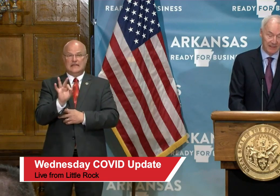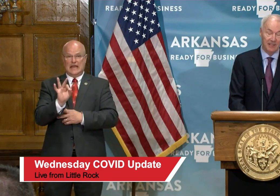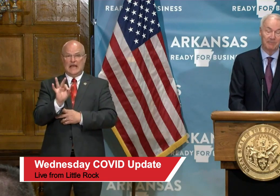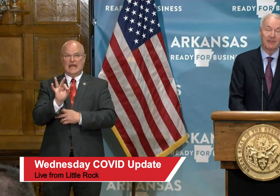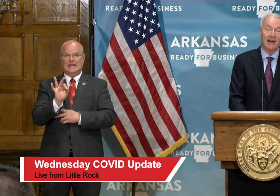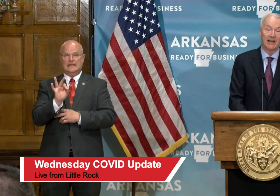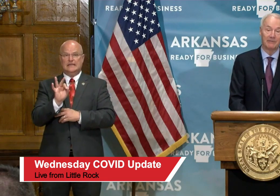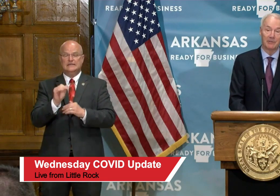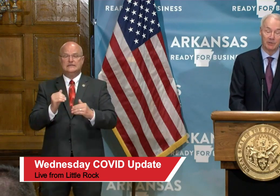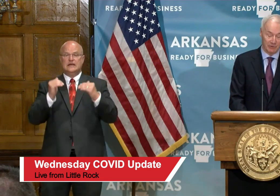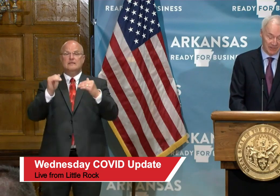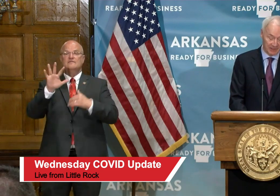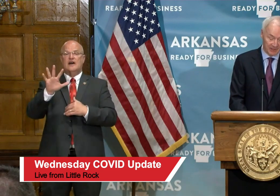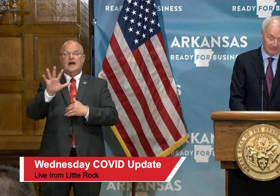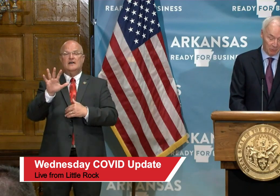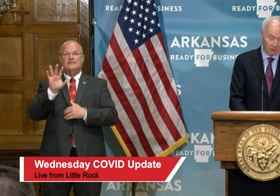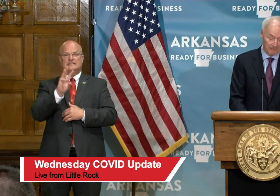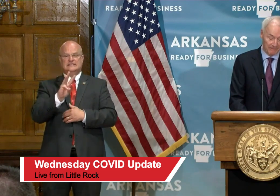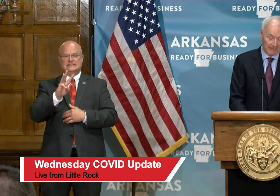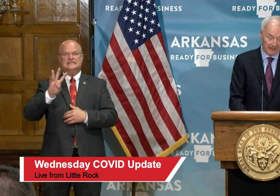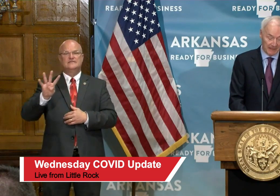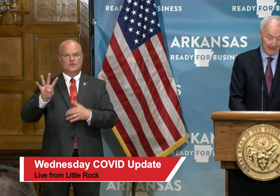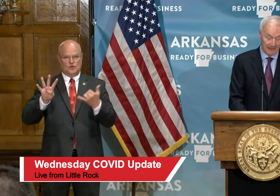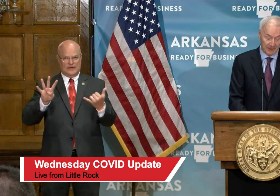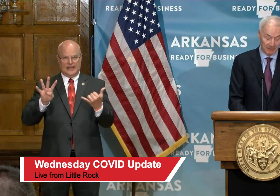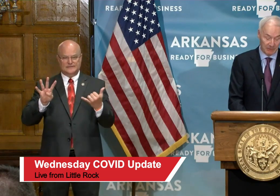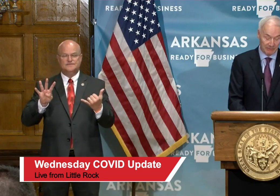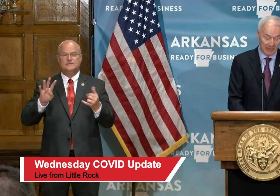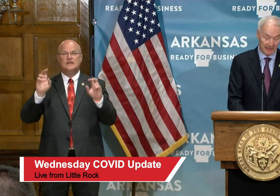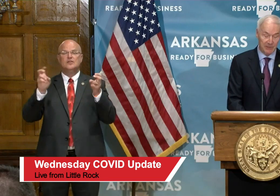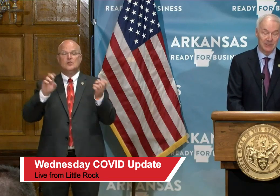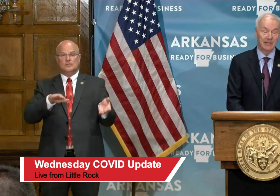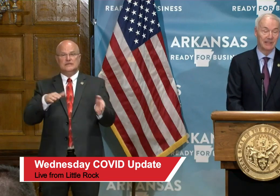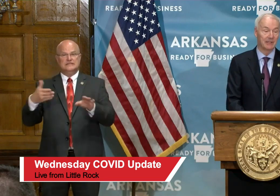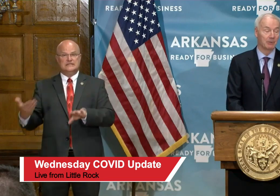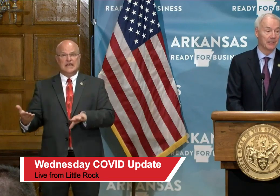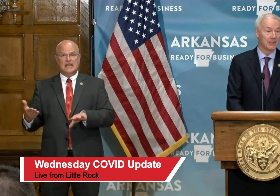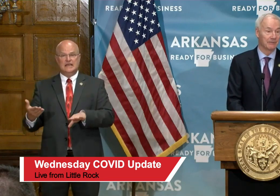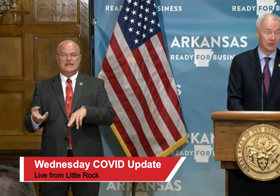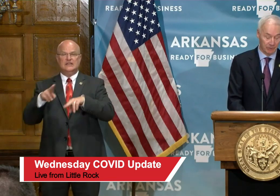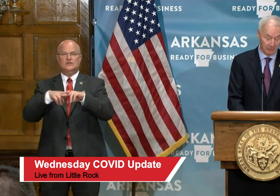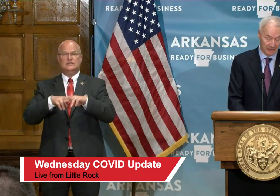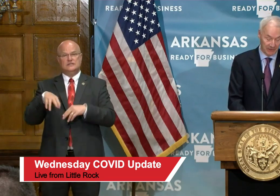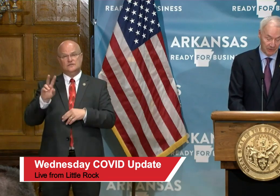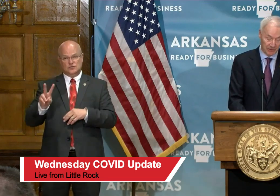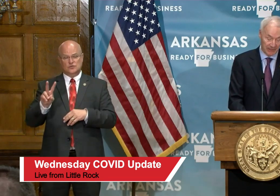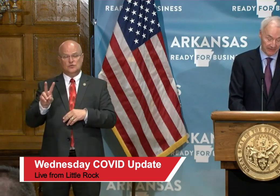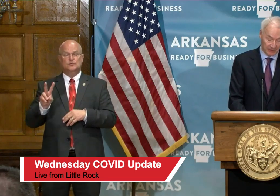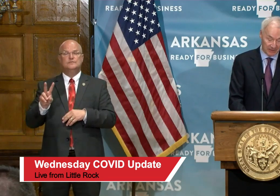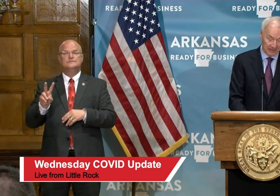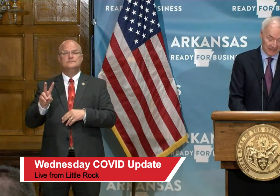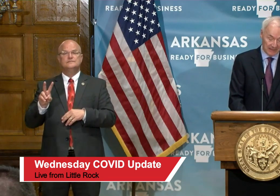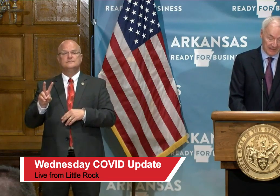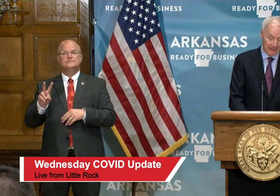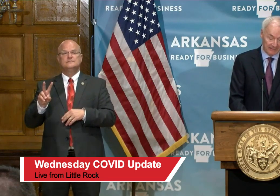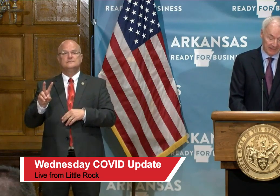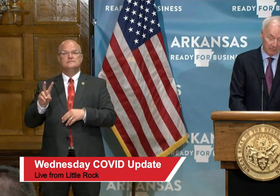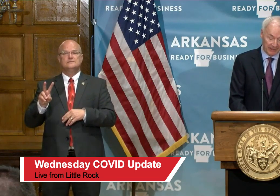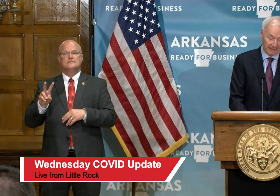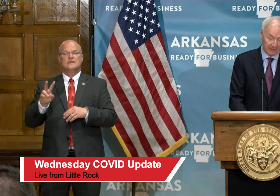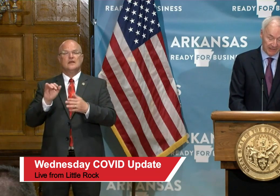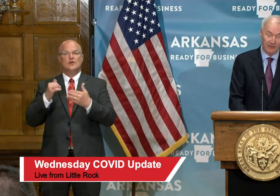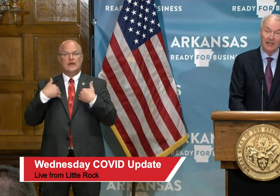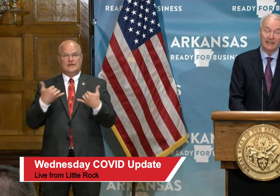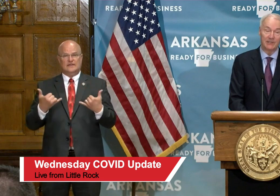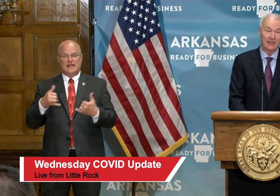59 up 5 to 64. And in terms of deaths, an increase of 2 additional deaths